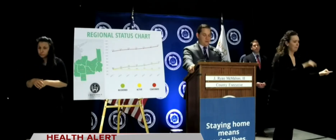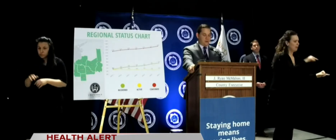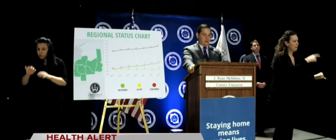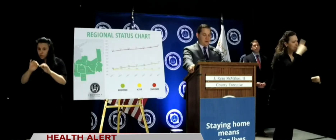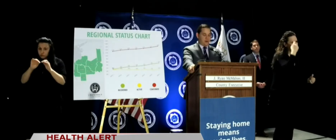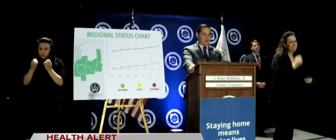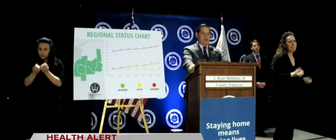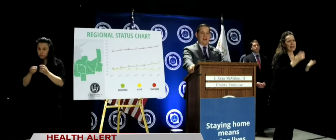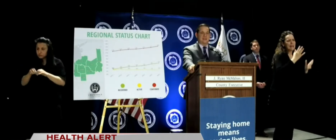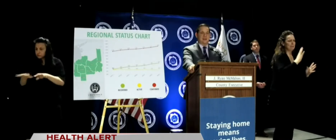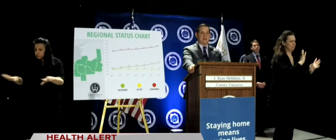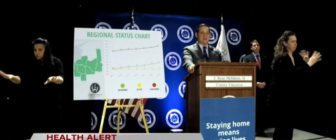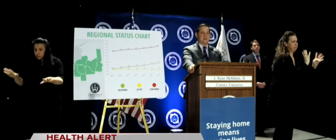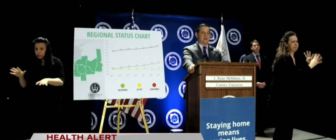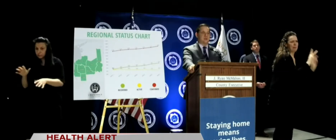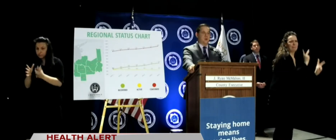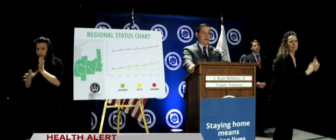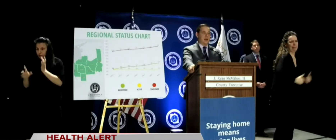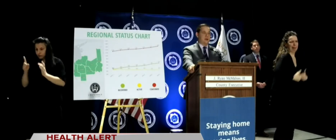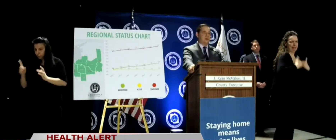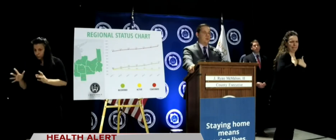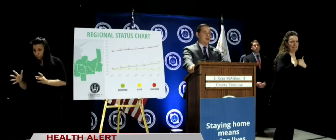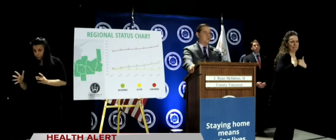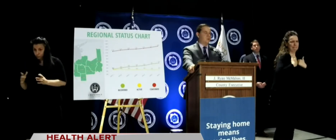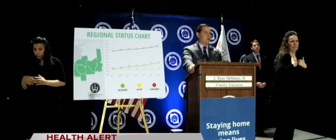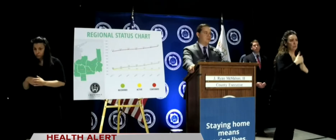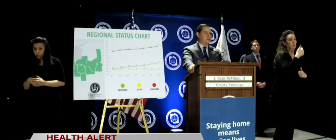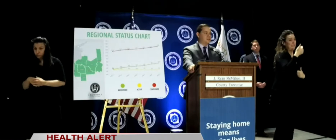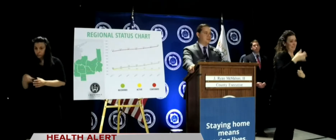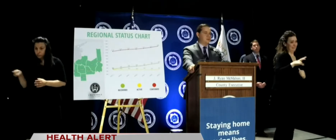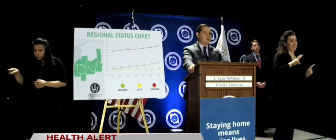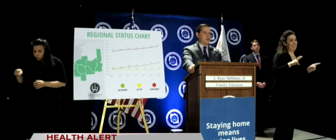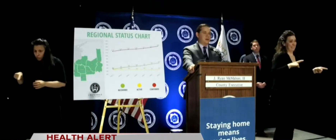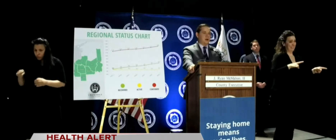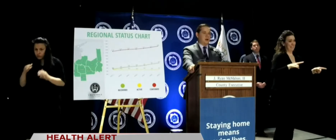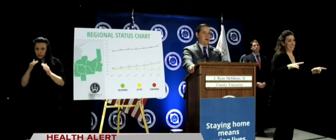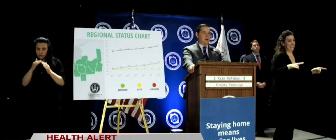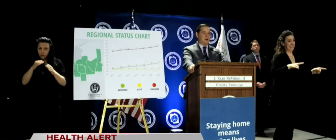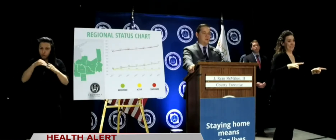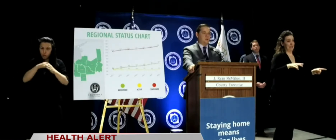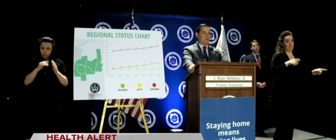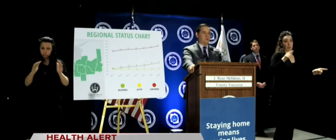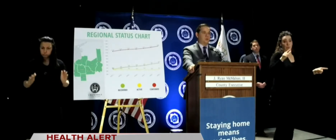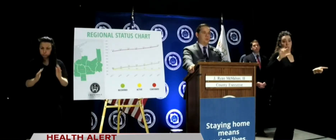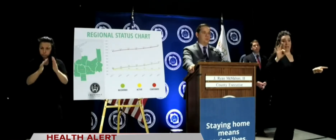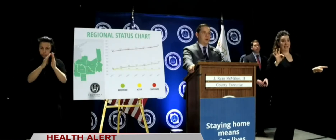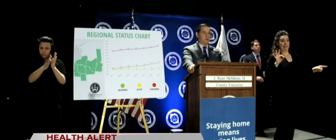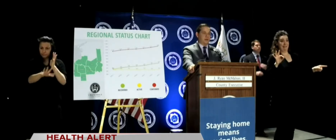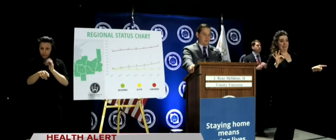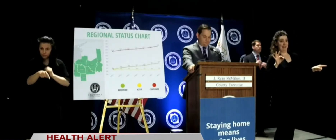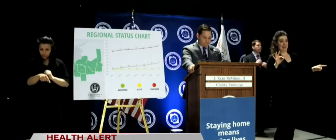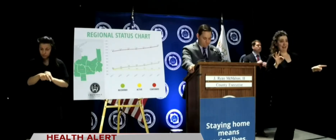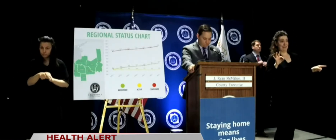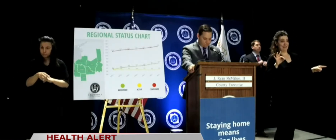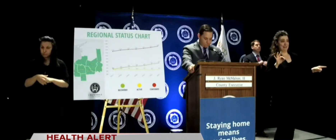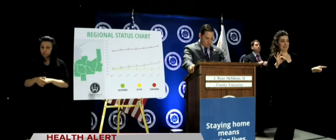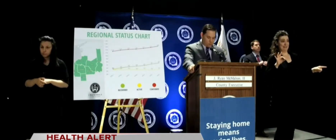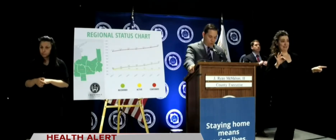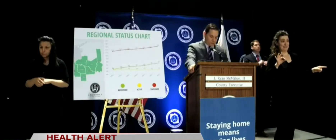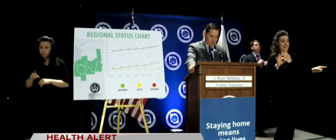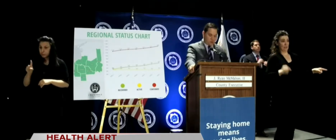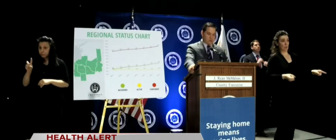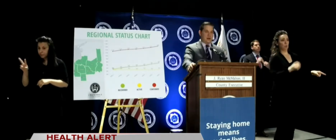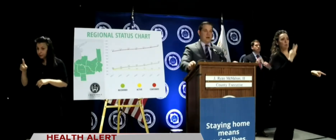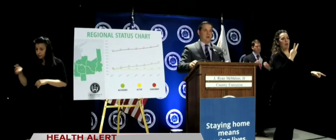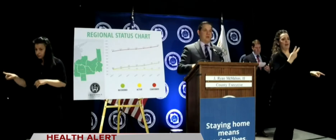affiliated and or contact cases out of the 29. We have 12 cases that are community spread related.